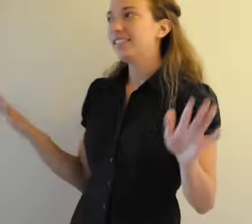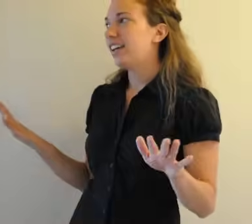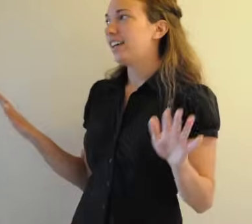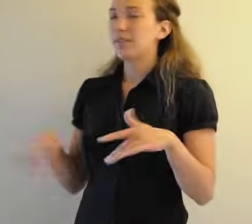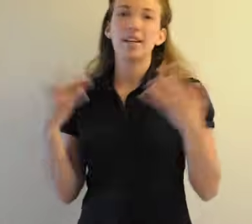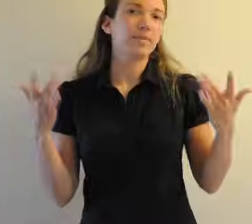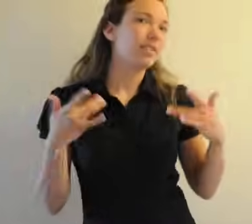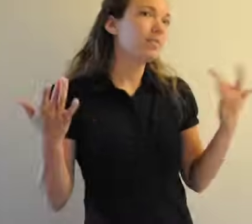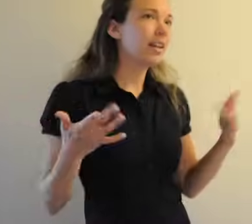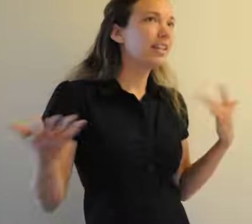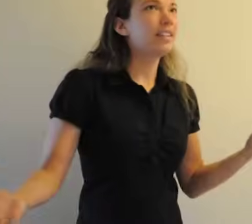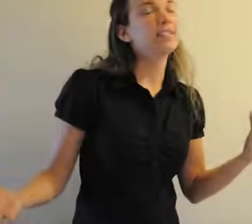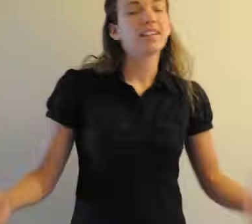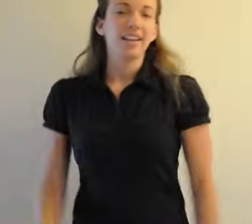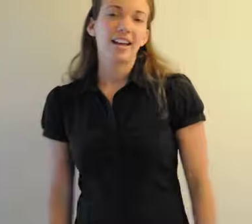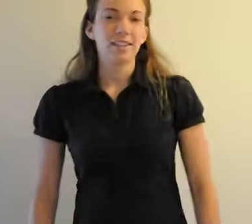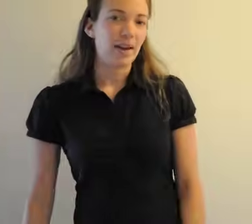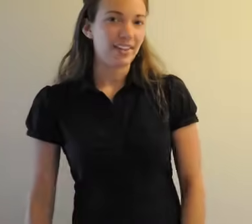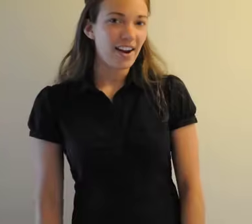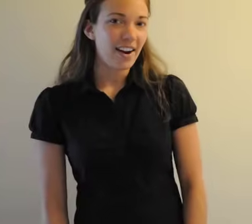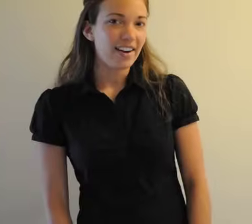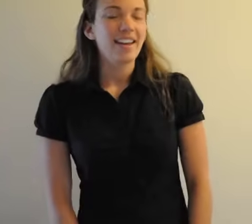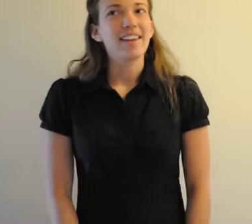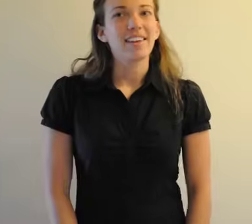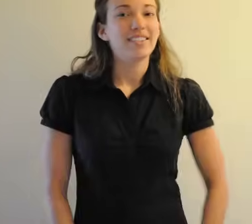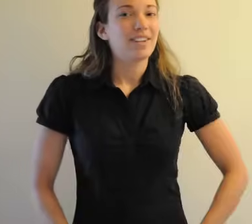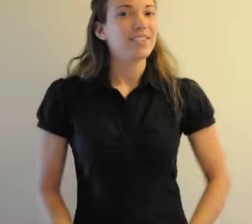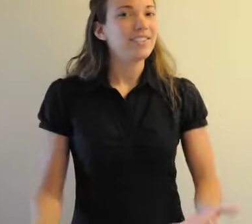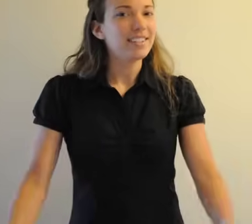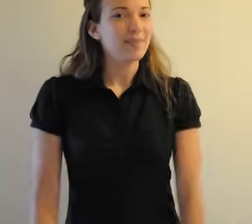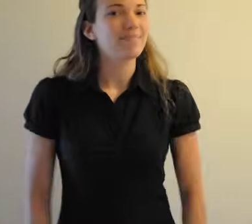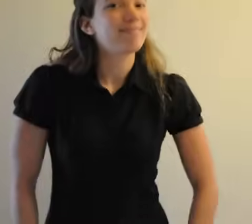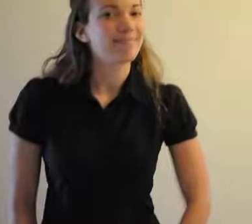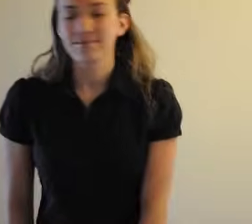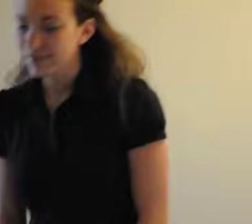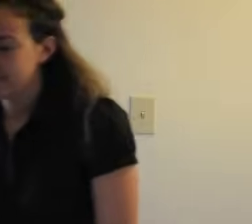Say, what's up, to everybody. Ask them how they are. And I will see you next time. Bye.